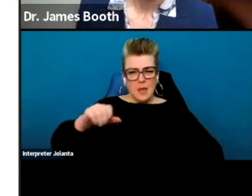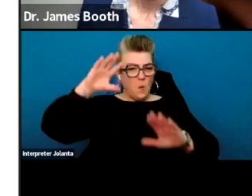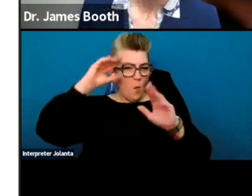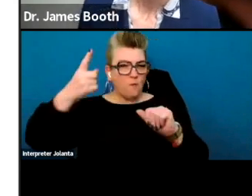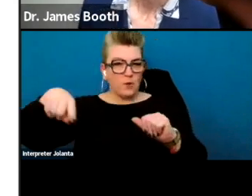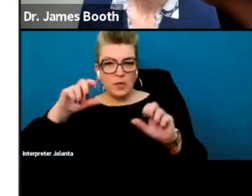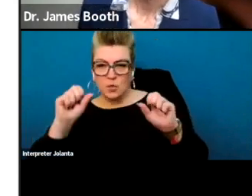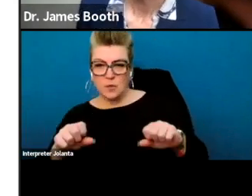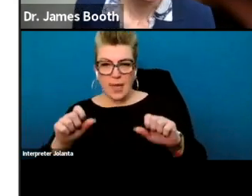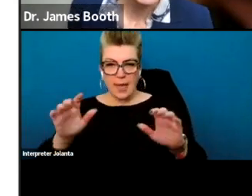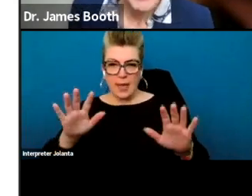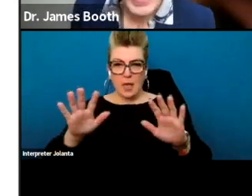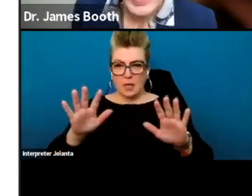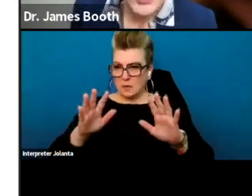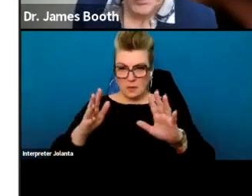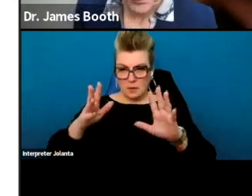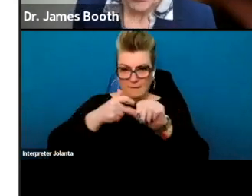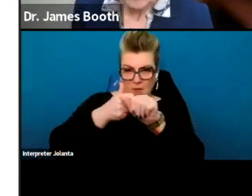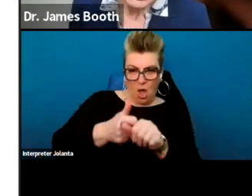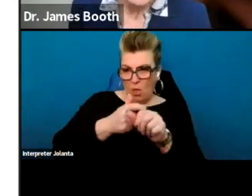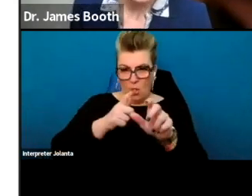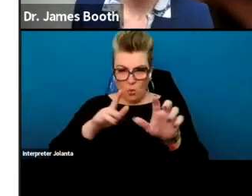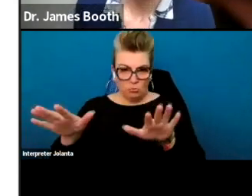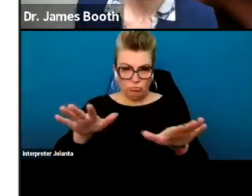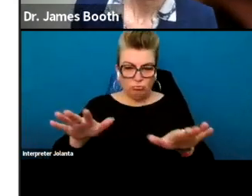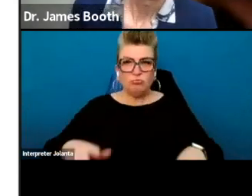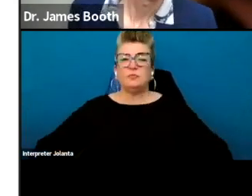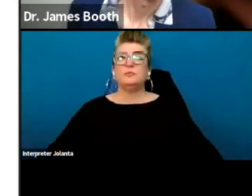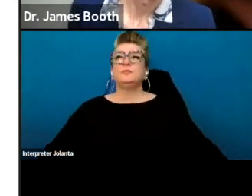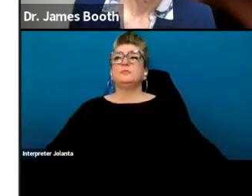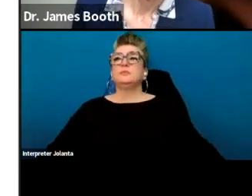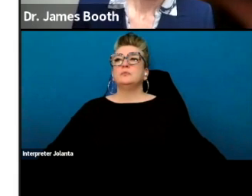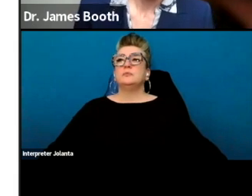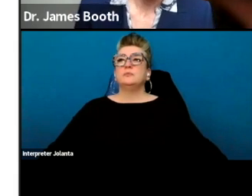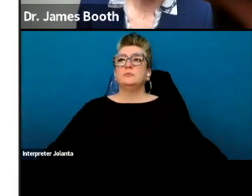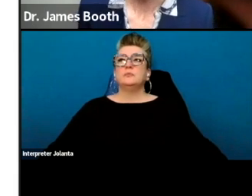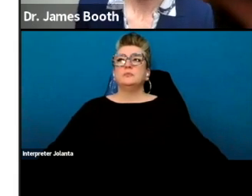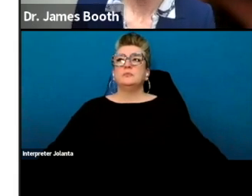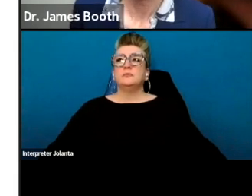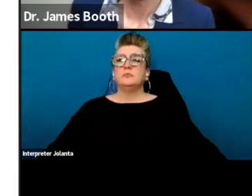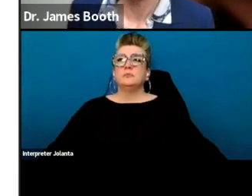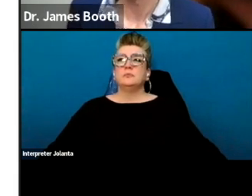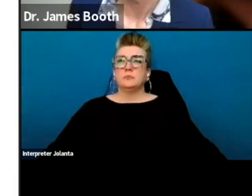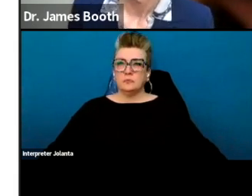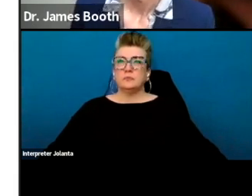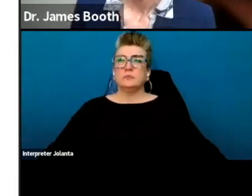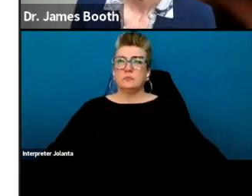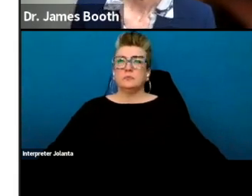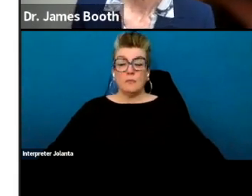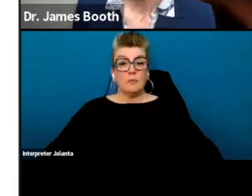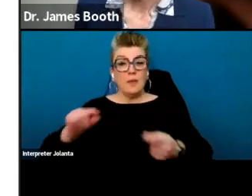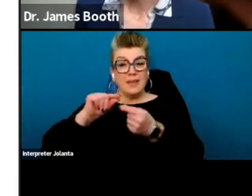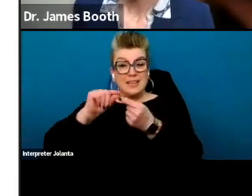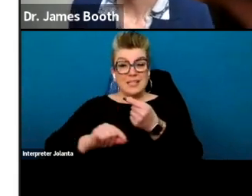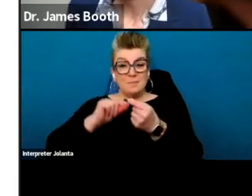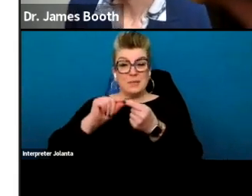of on the same page. So in this approach, you can extract some number of voxels,